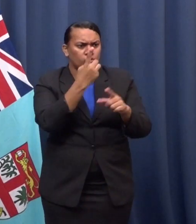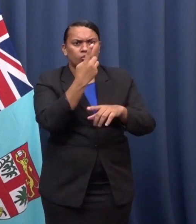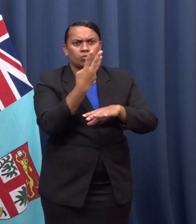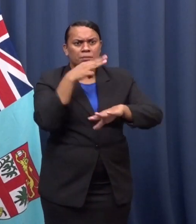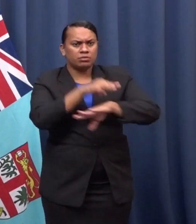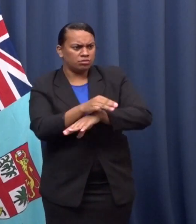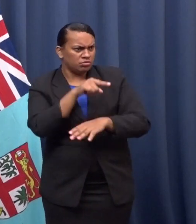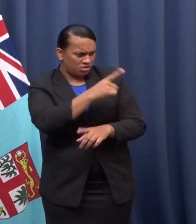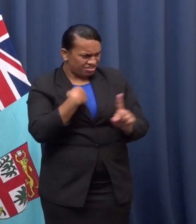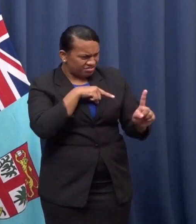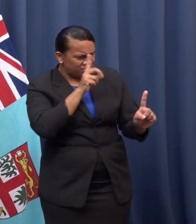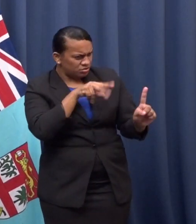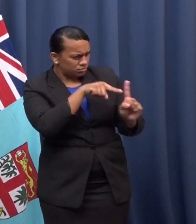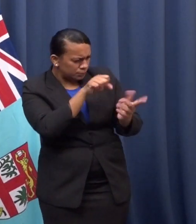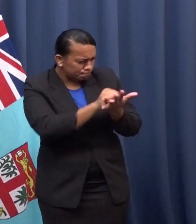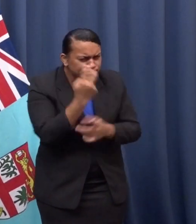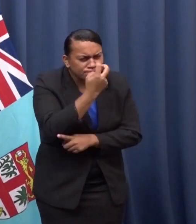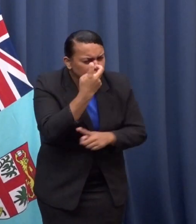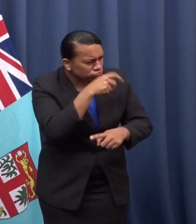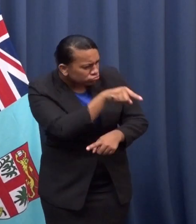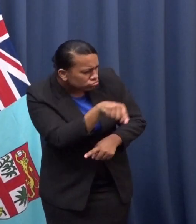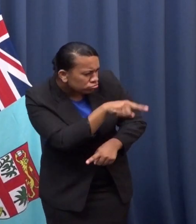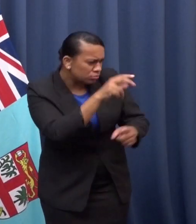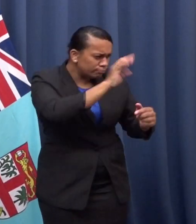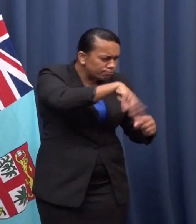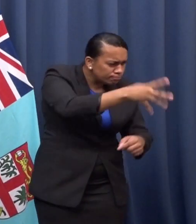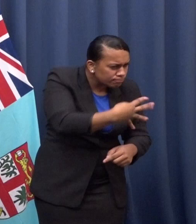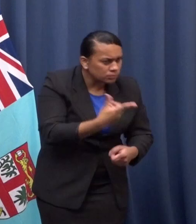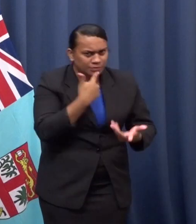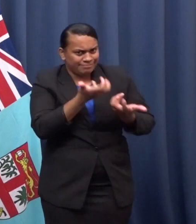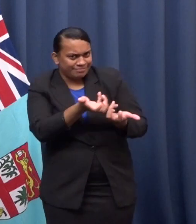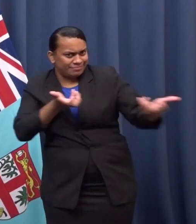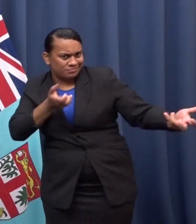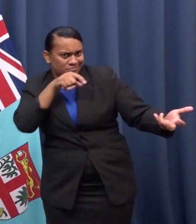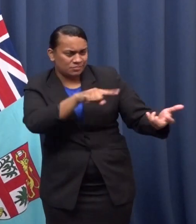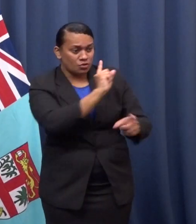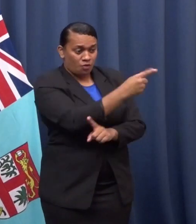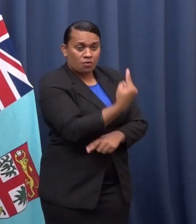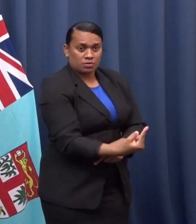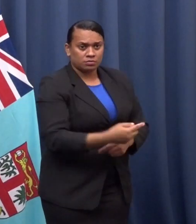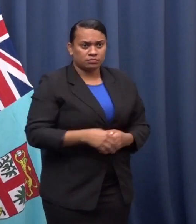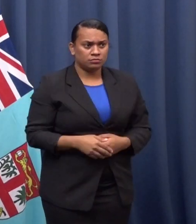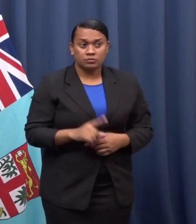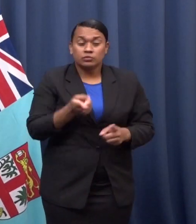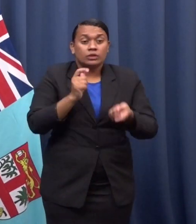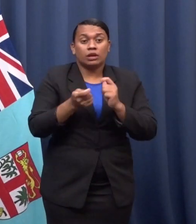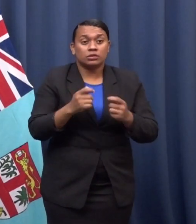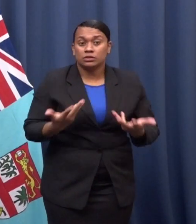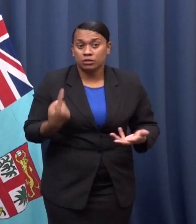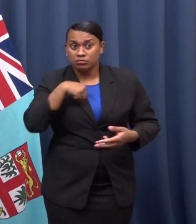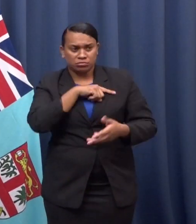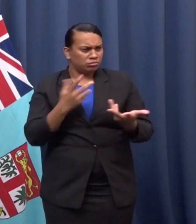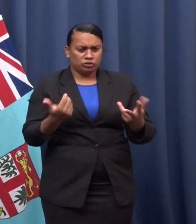isolation and observation and test as needed. In terms of testing, we've also